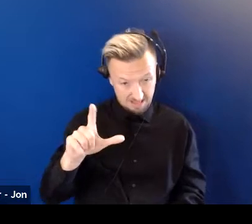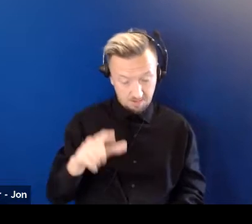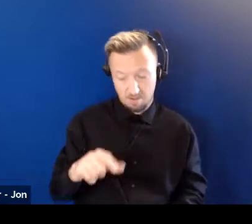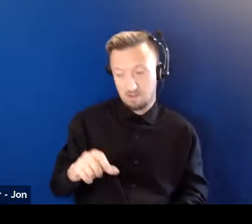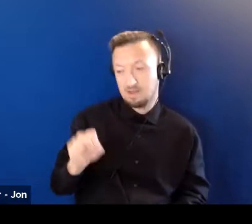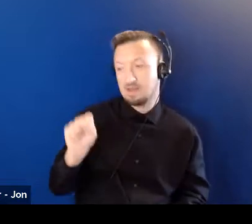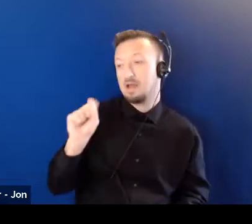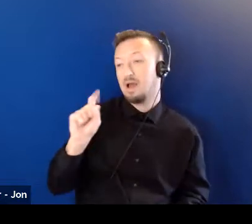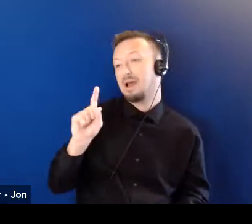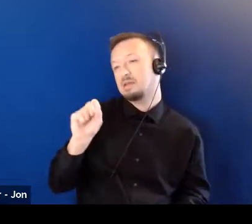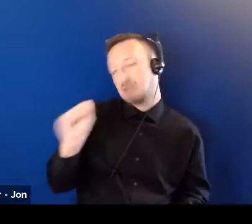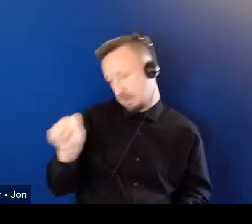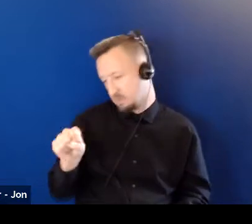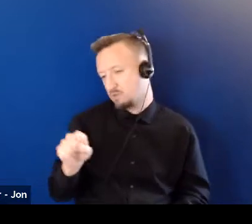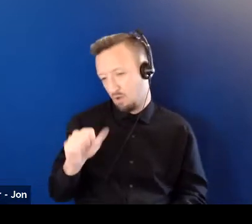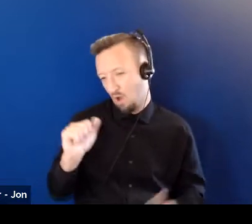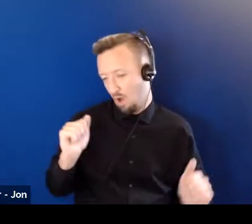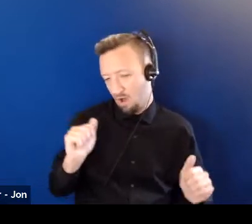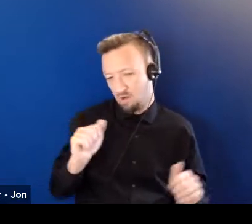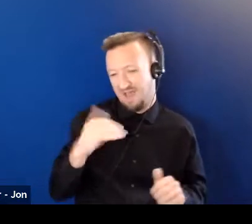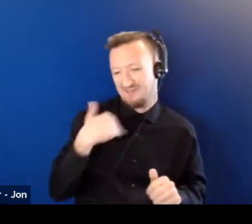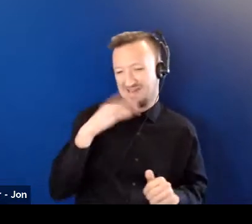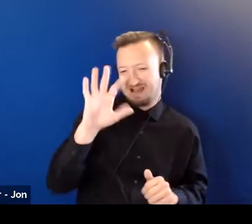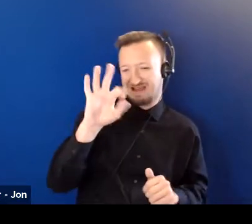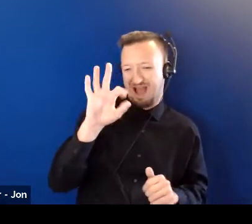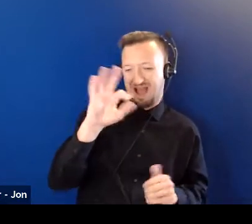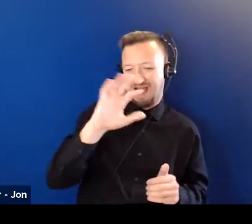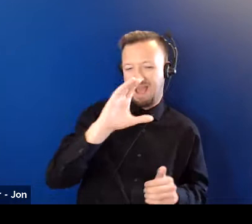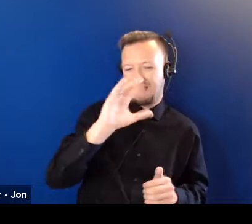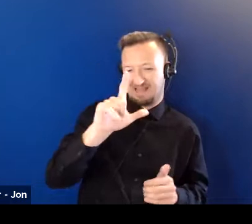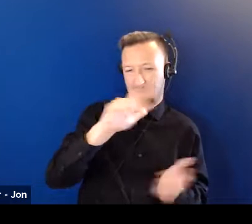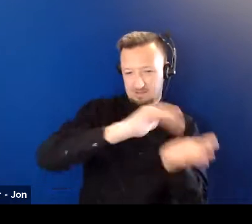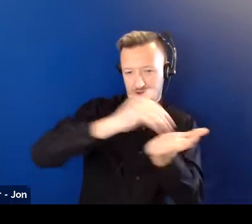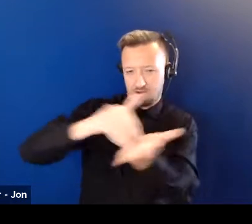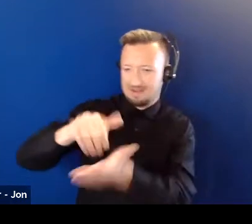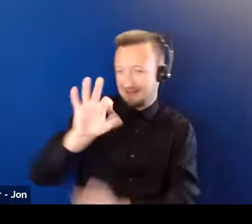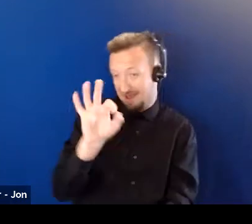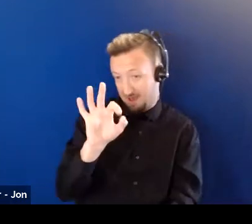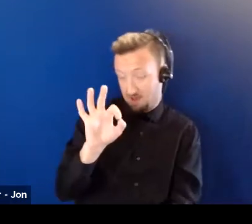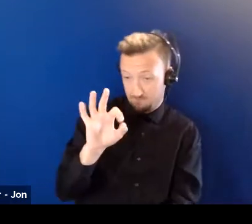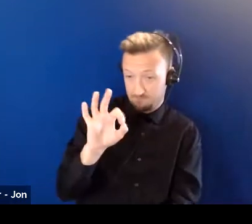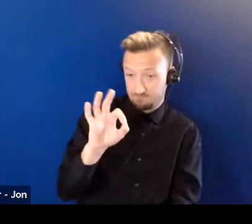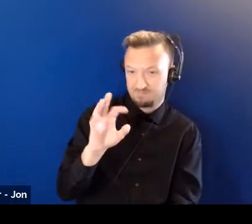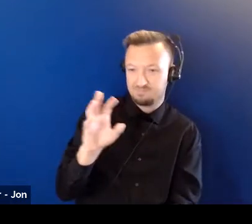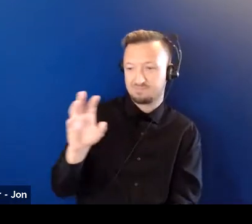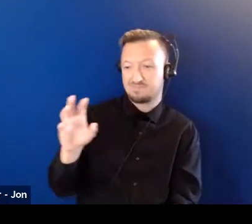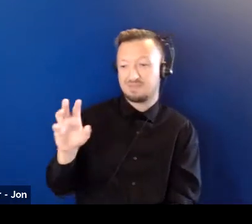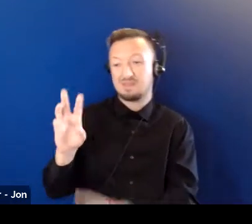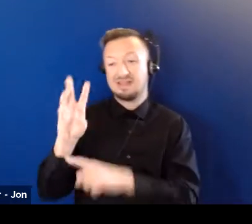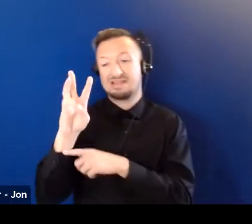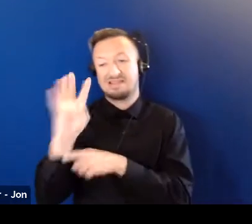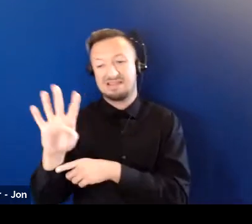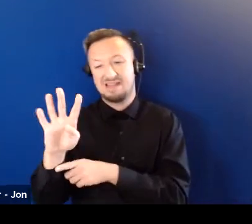the answer is yes. So we have 9 centers for independent living in Colorado, and there are 64